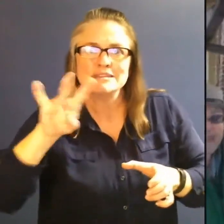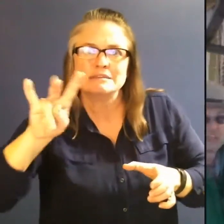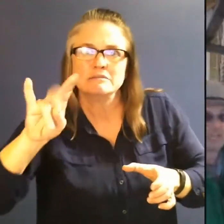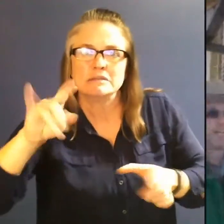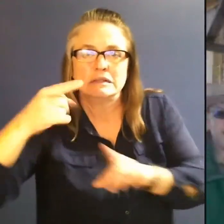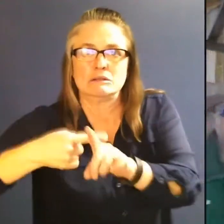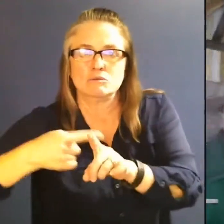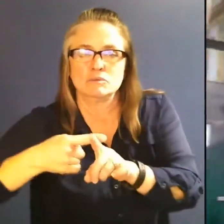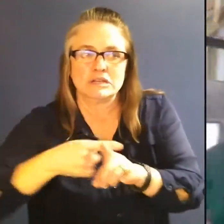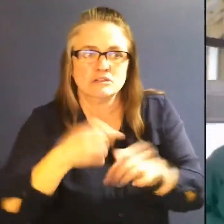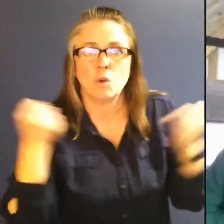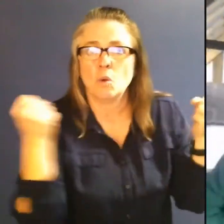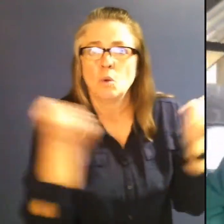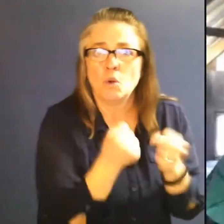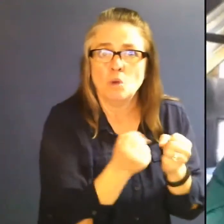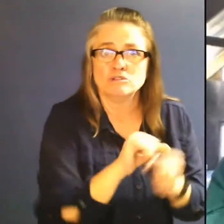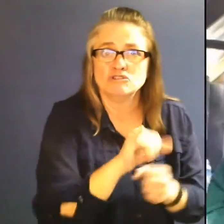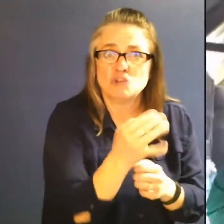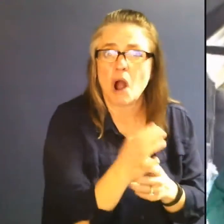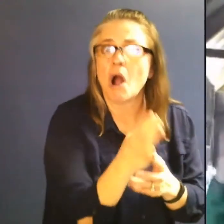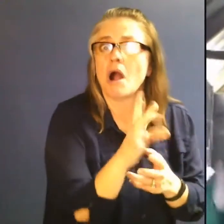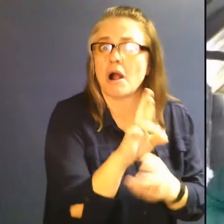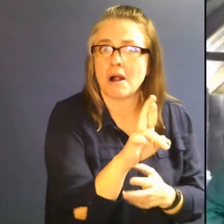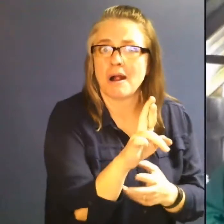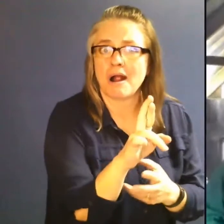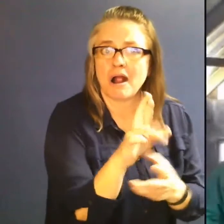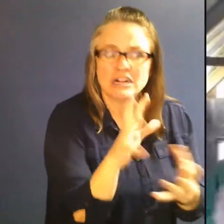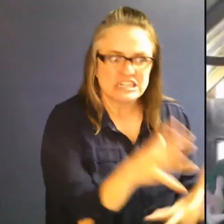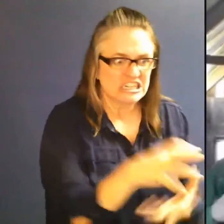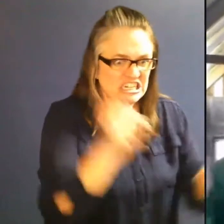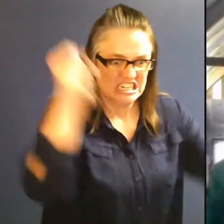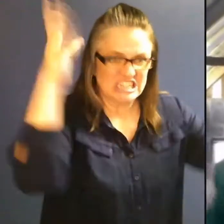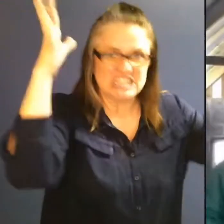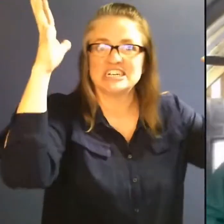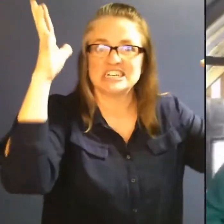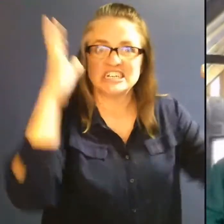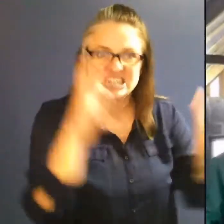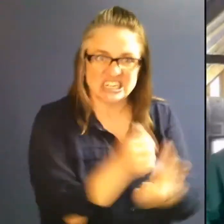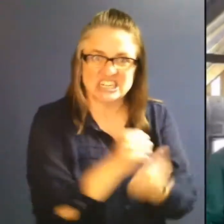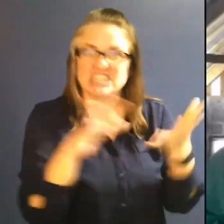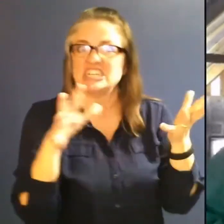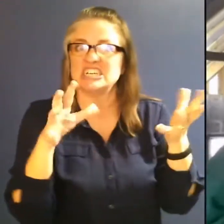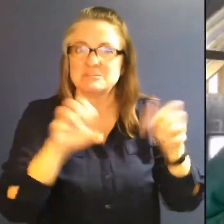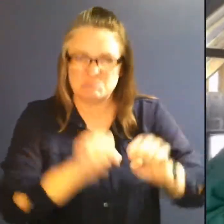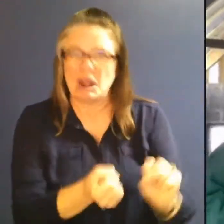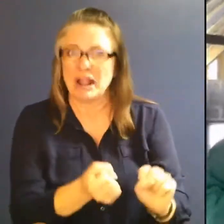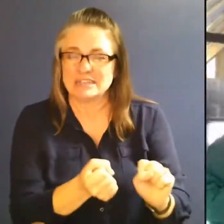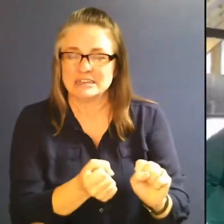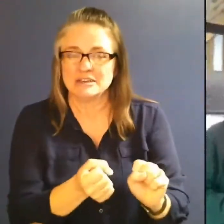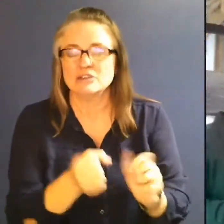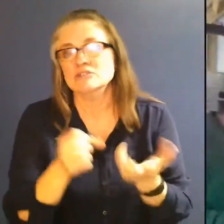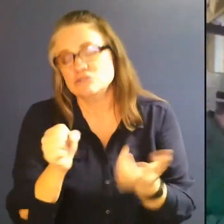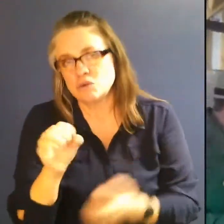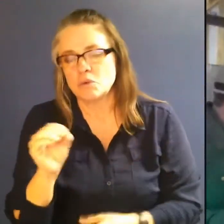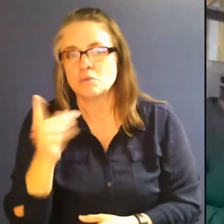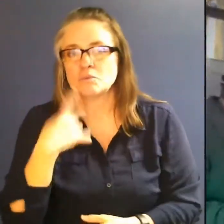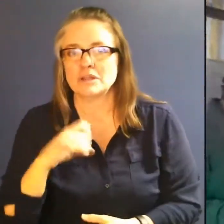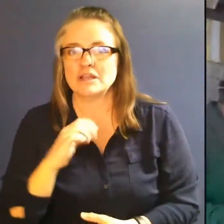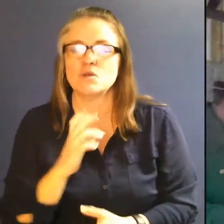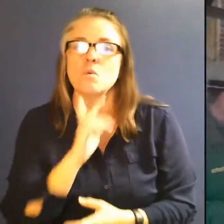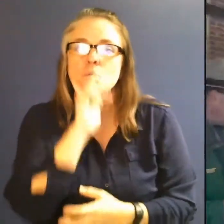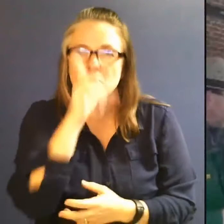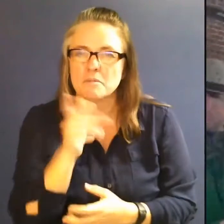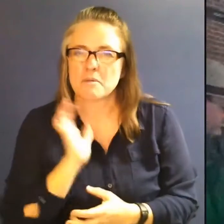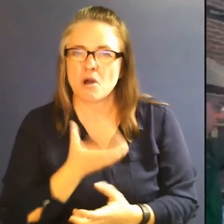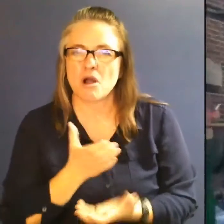just imagine what would happen. You might just explode, break. So this is what I was